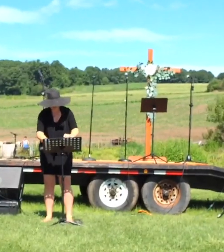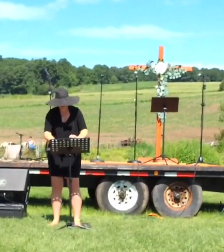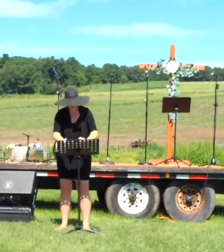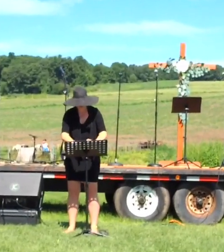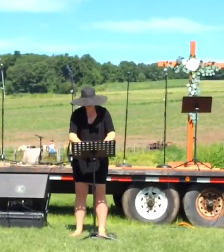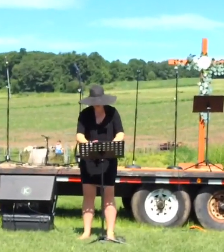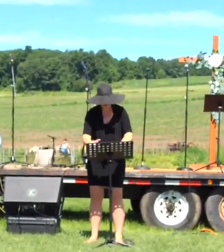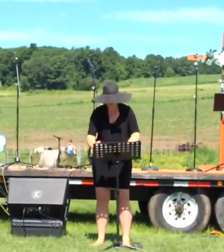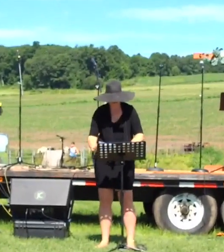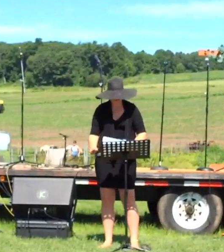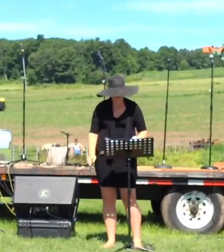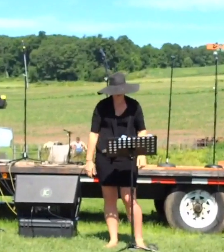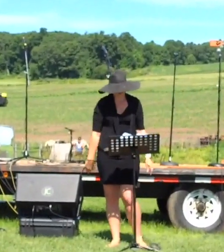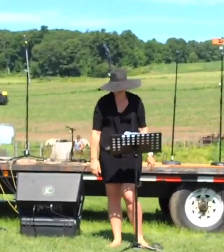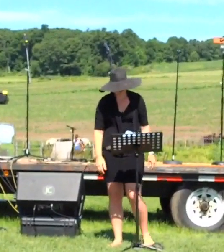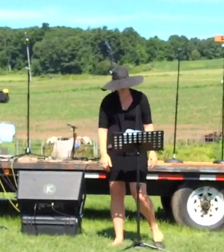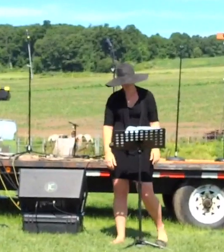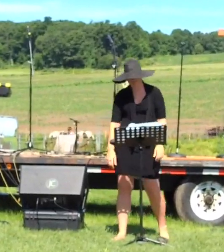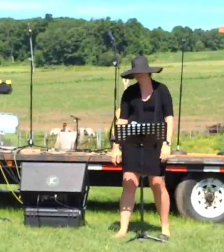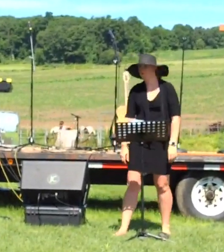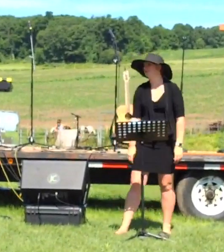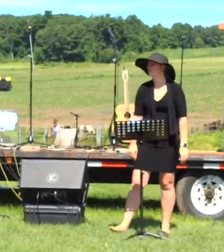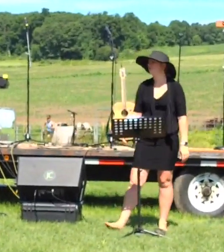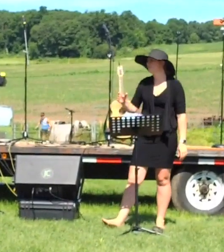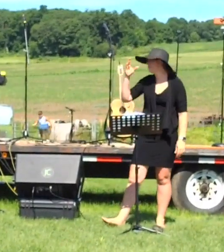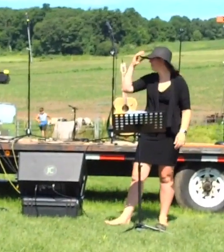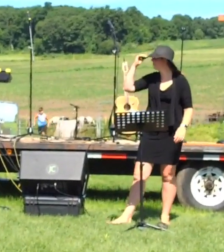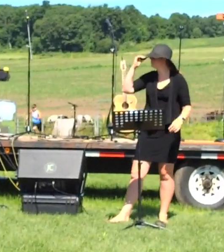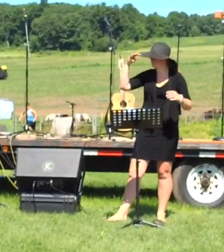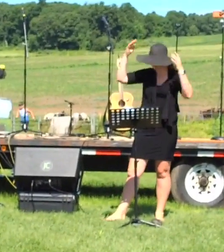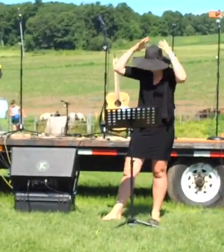disgrace. Somebody better put your bag into your place.